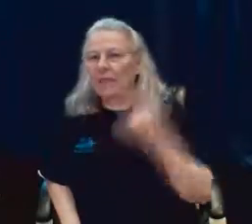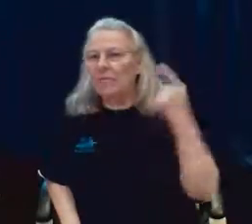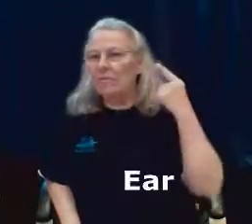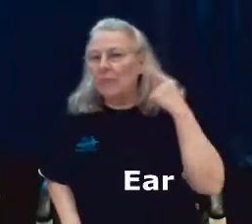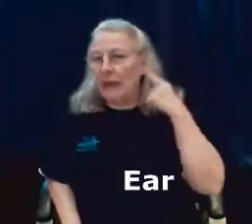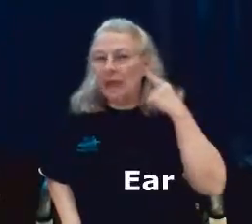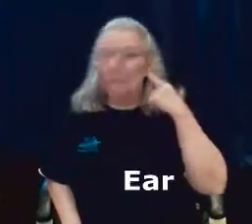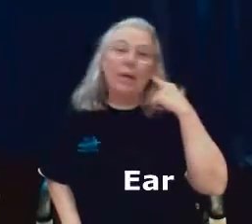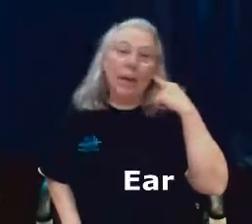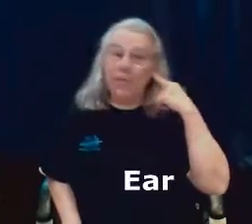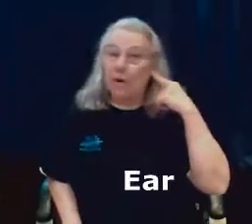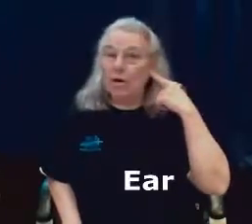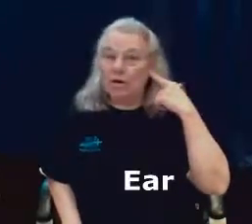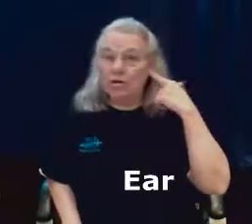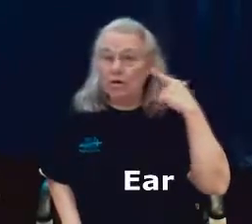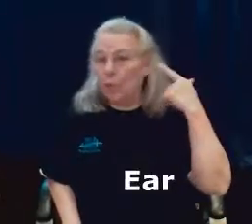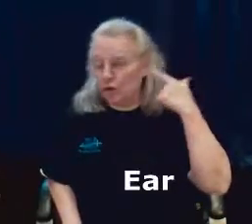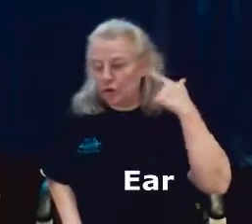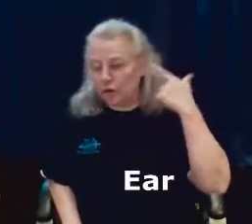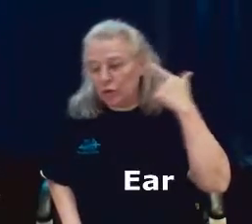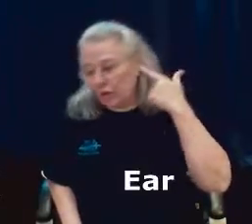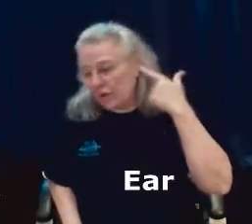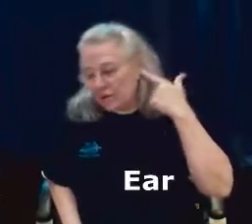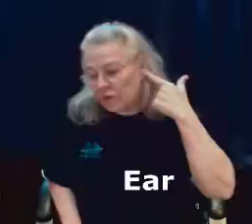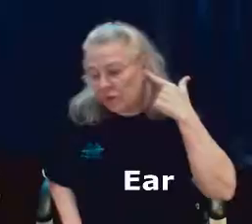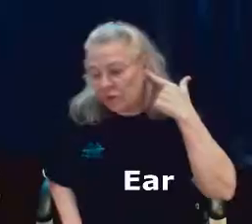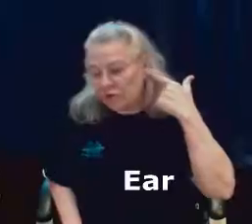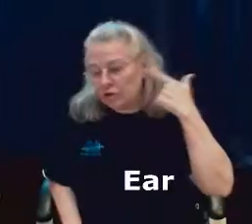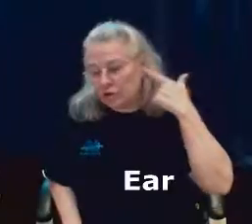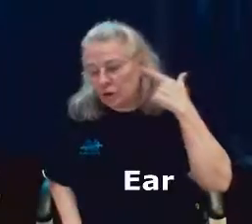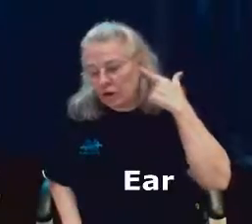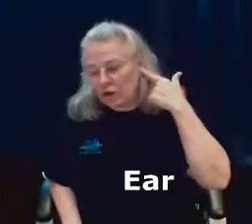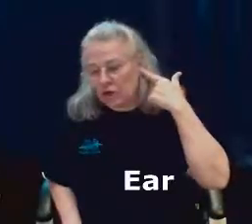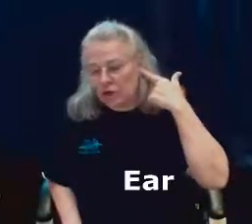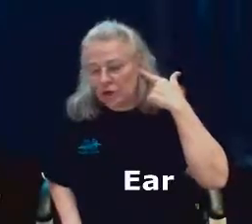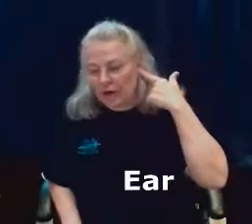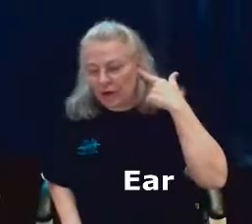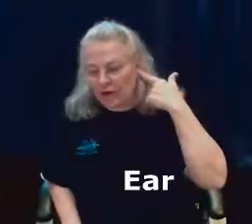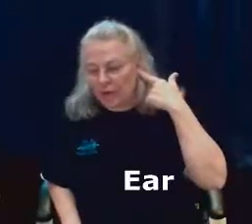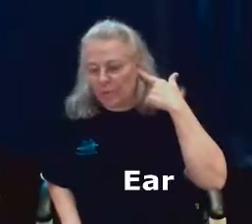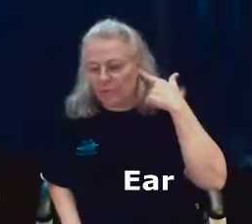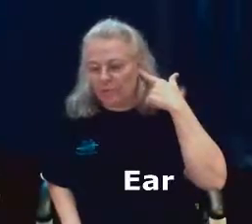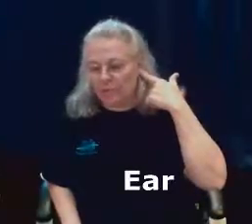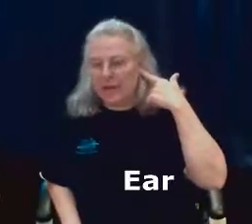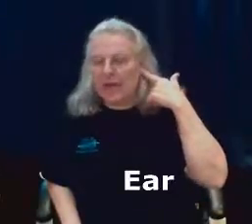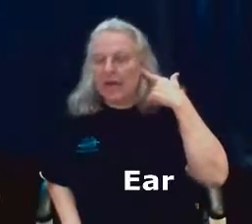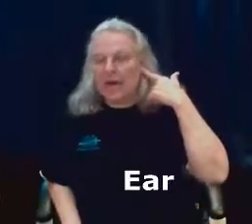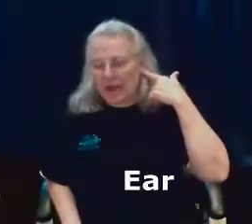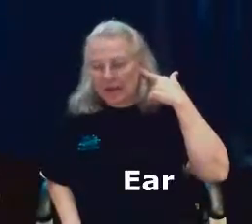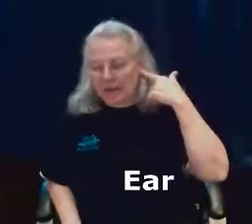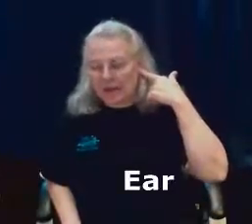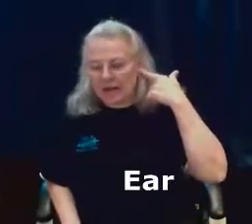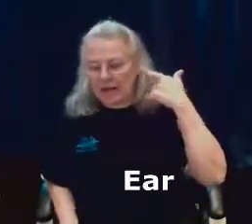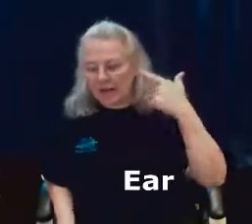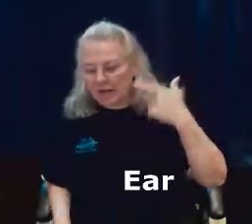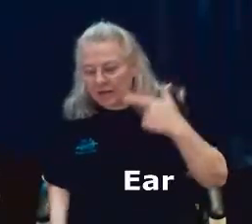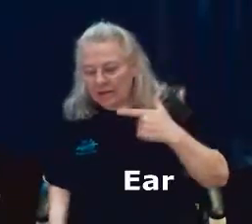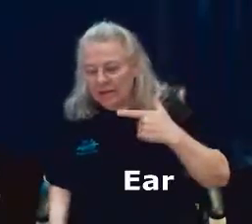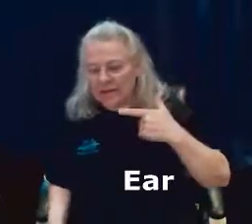Ear and body parts you just point to. So you're just pointing toward your ear. And again,